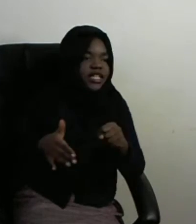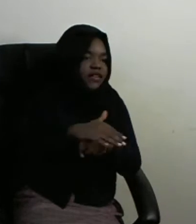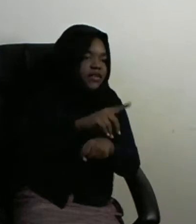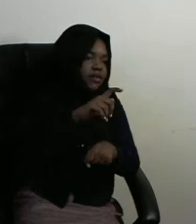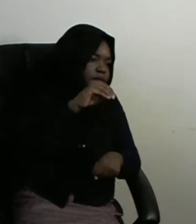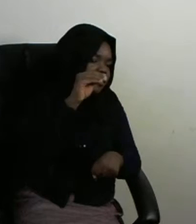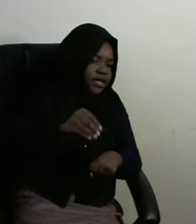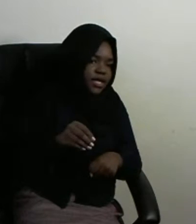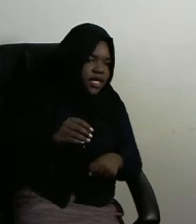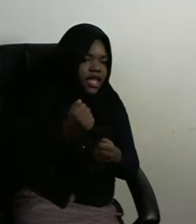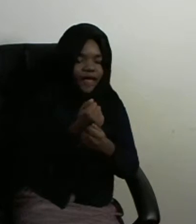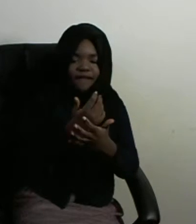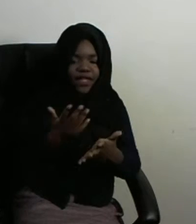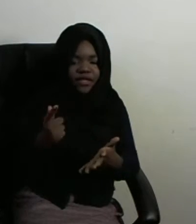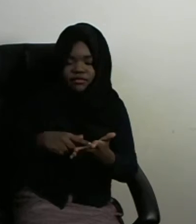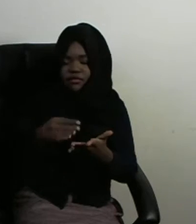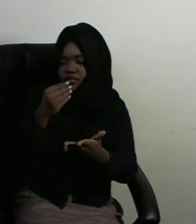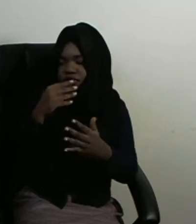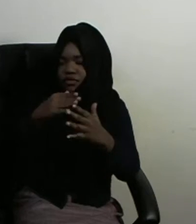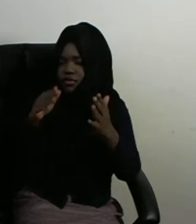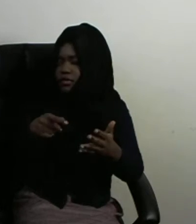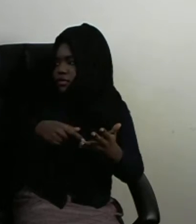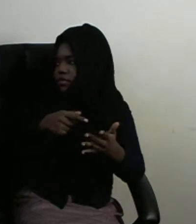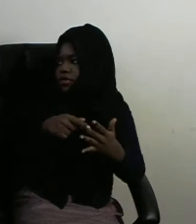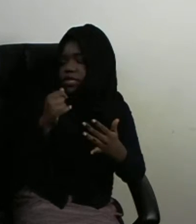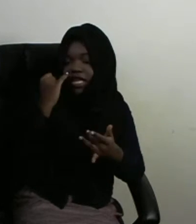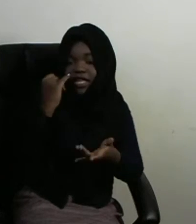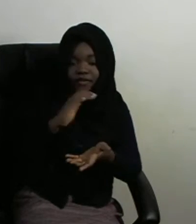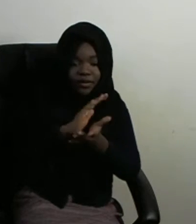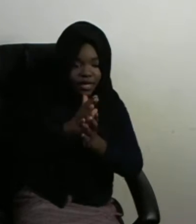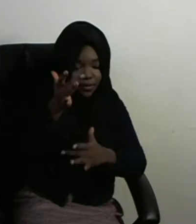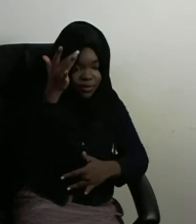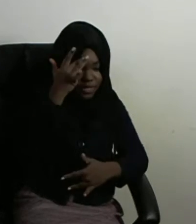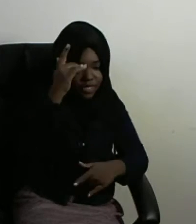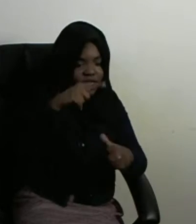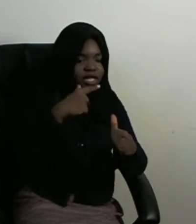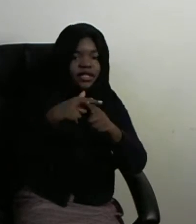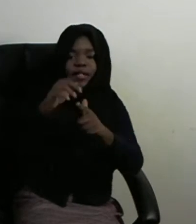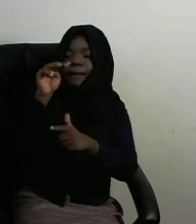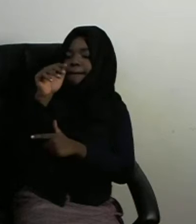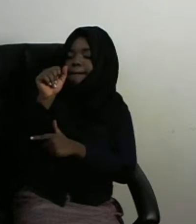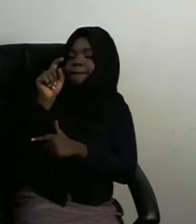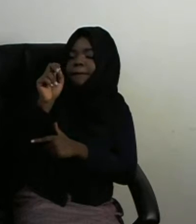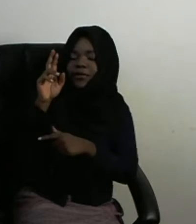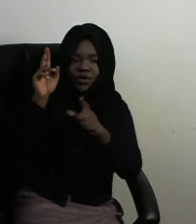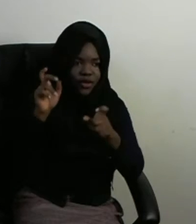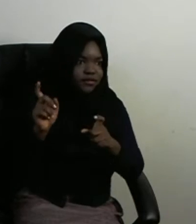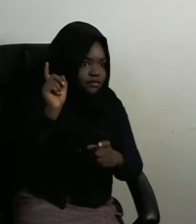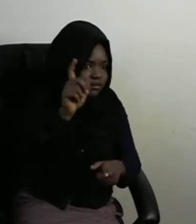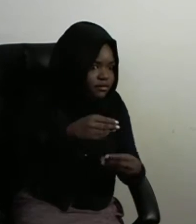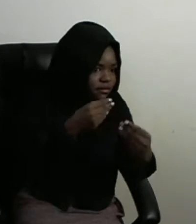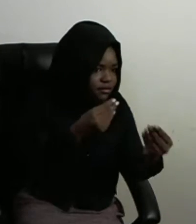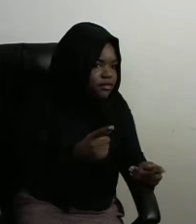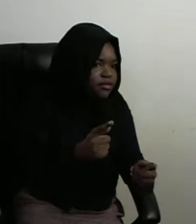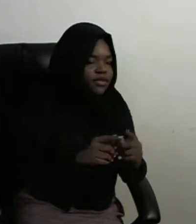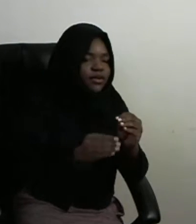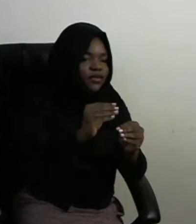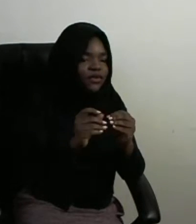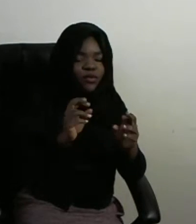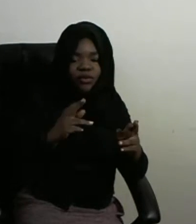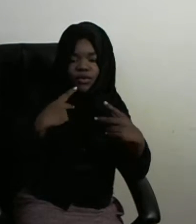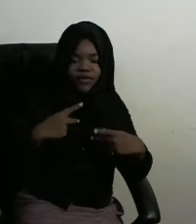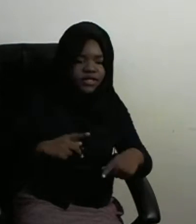fully in every way possible. If he becomes sick, the master has to treat him or get him a physician